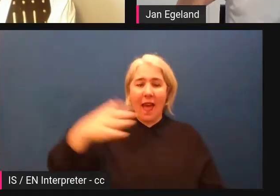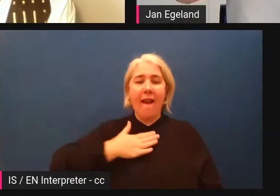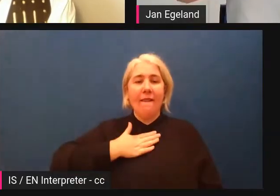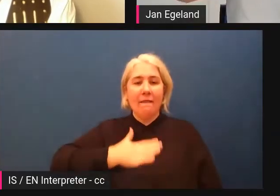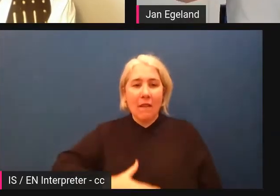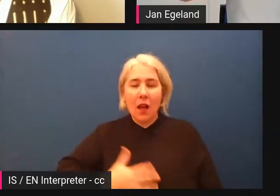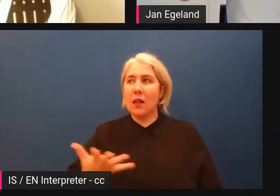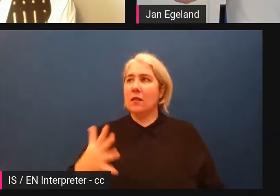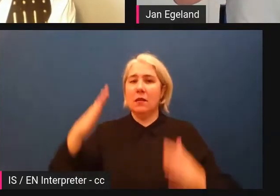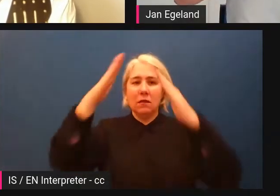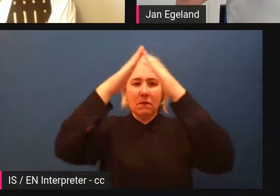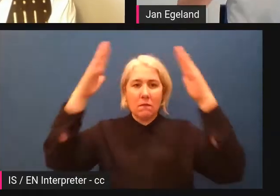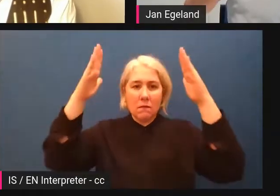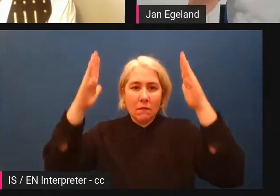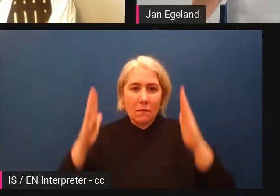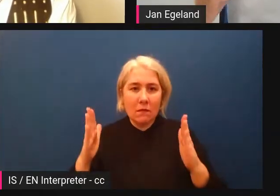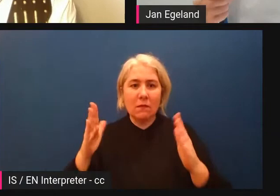wash,